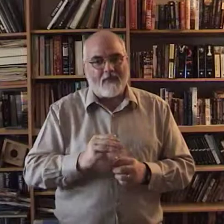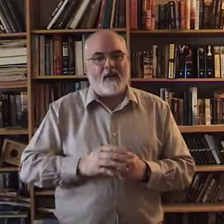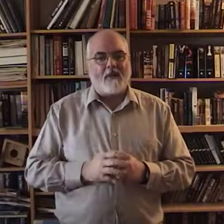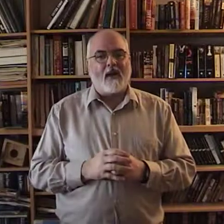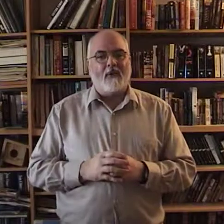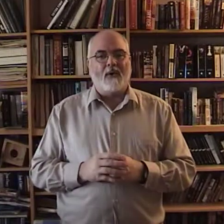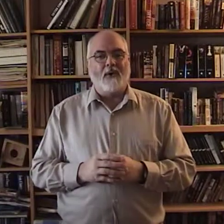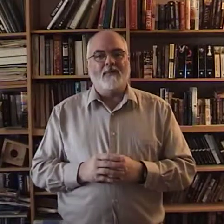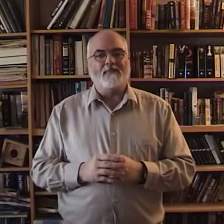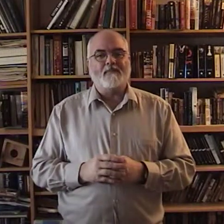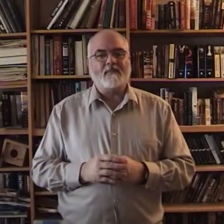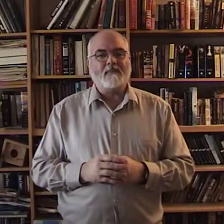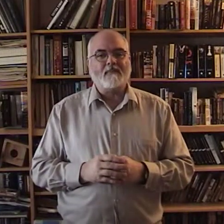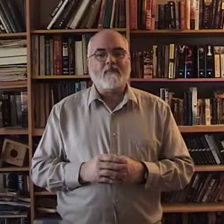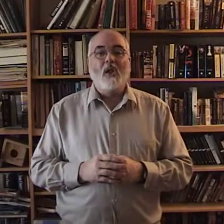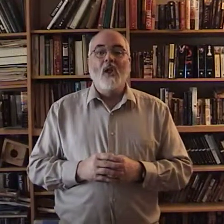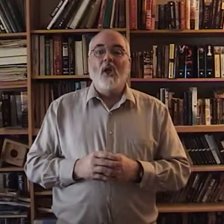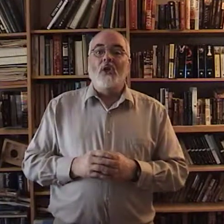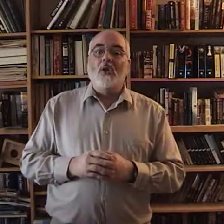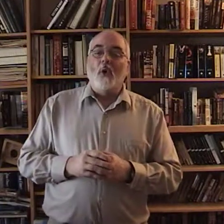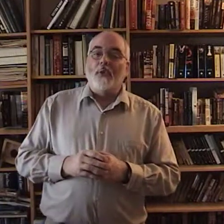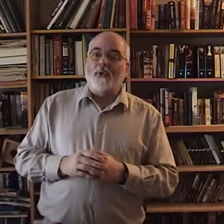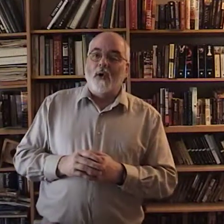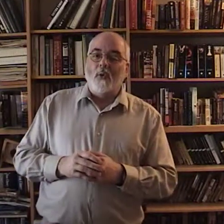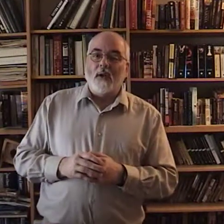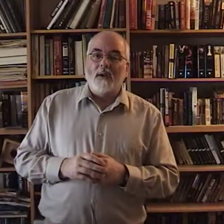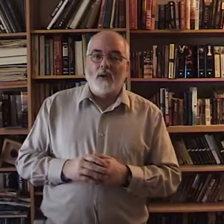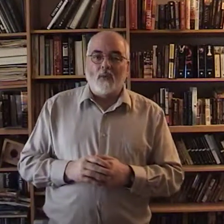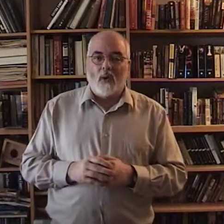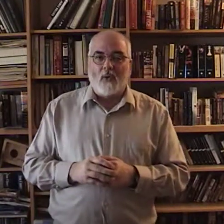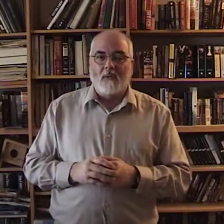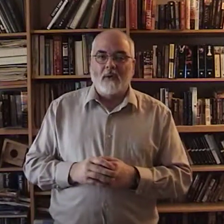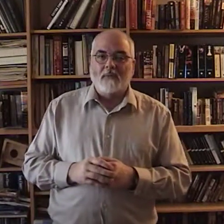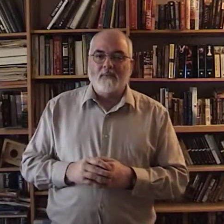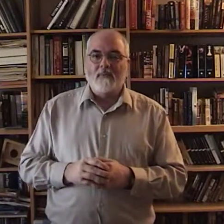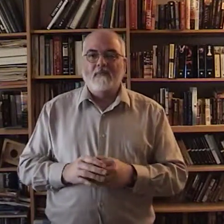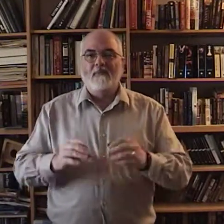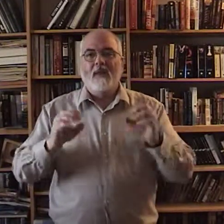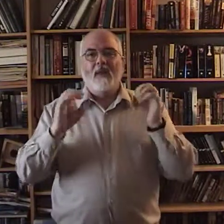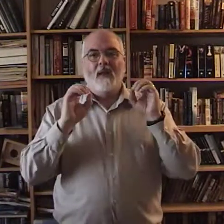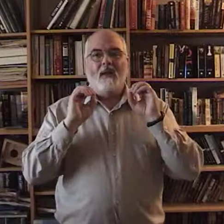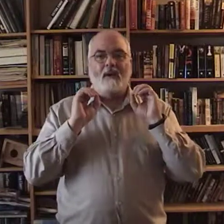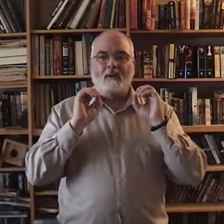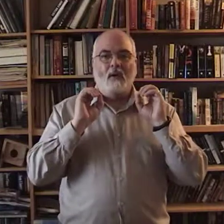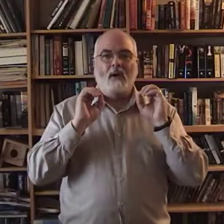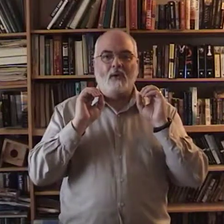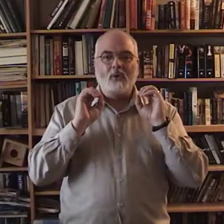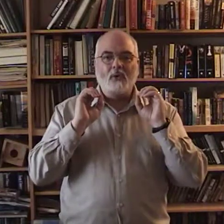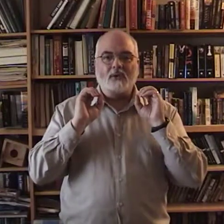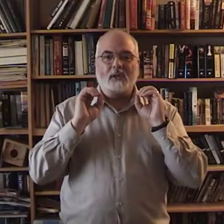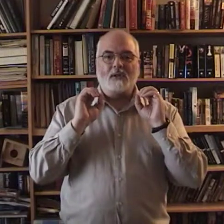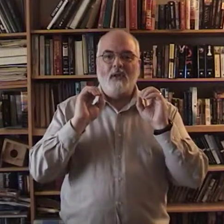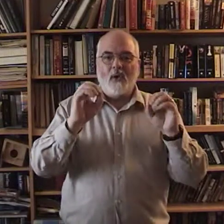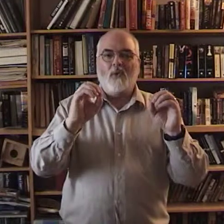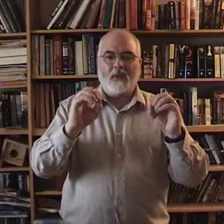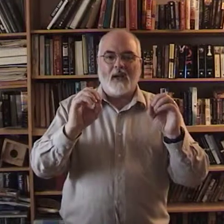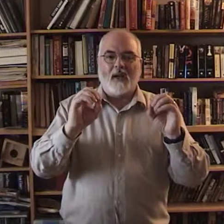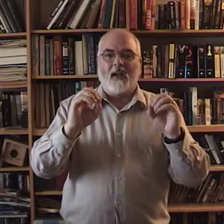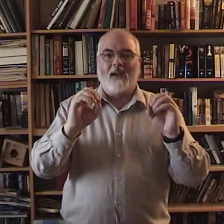that flavor to it. No throne and no robe. We're going to use this no sign a lot.